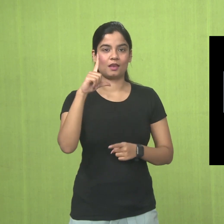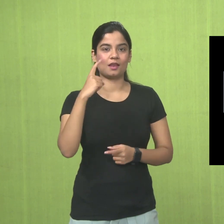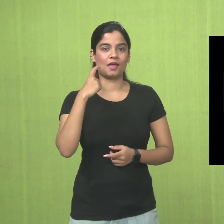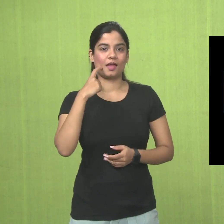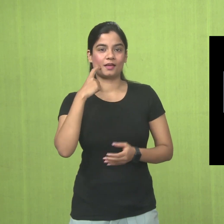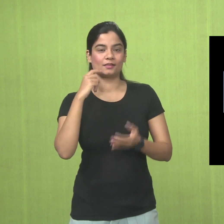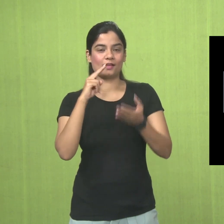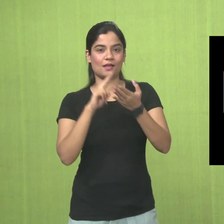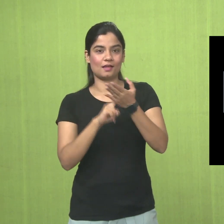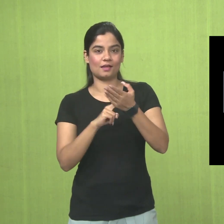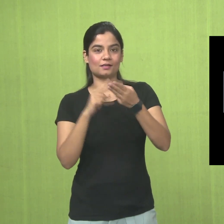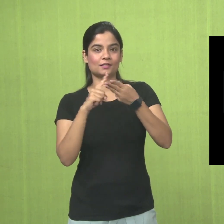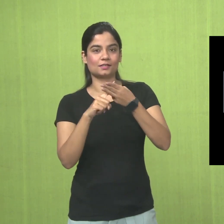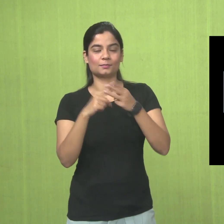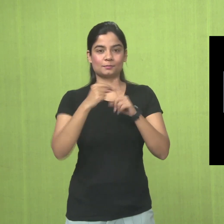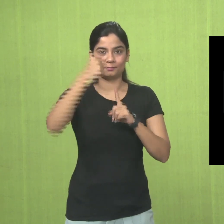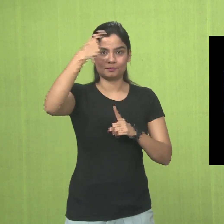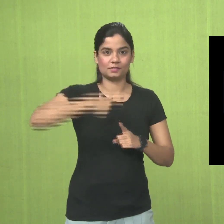training people to obey rules and codes of behavior.